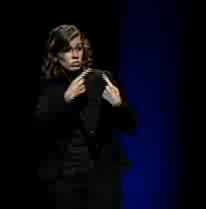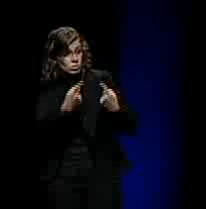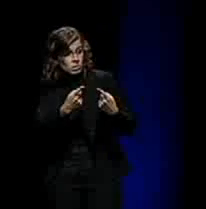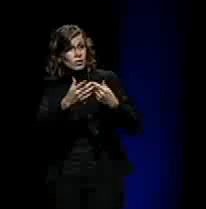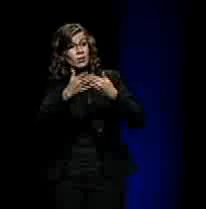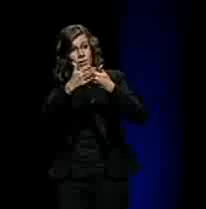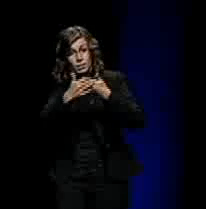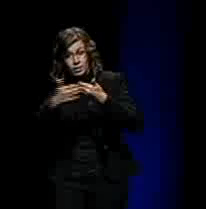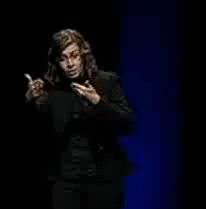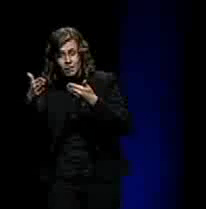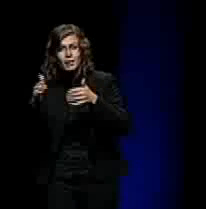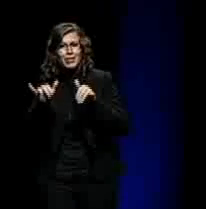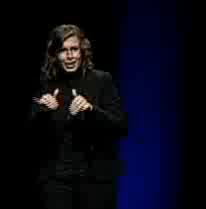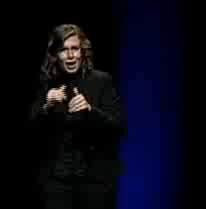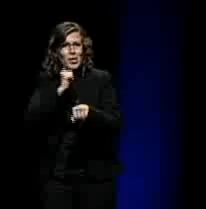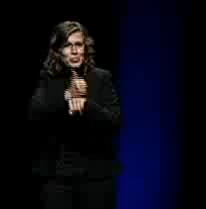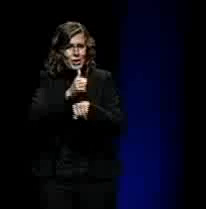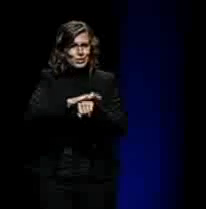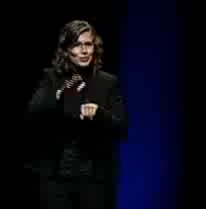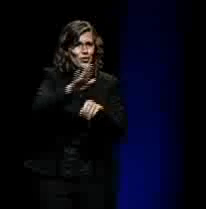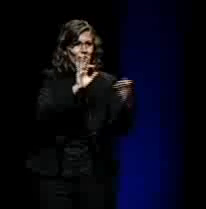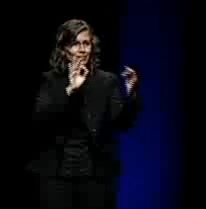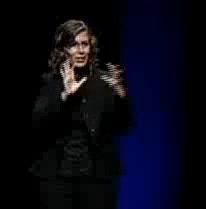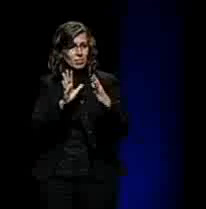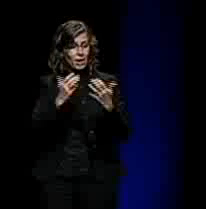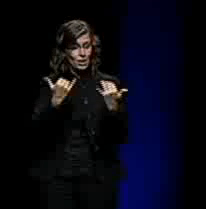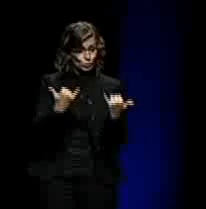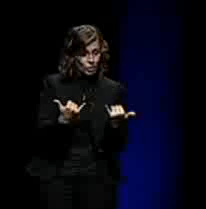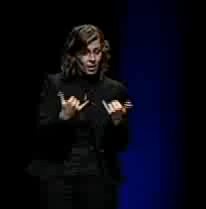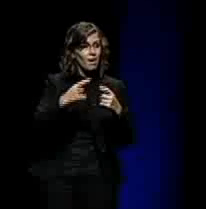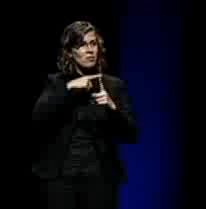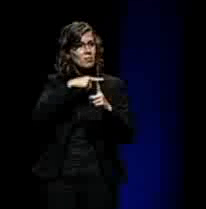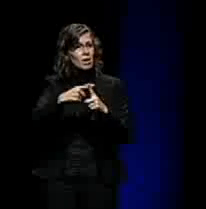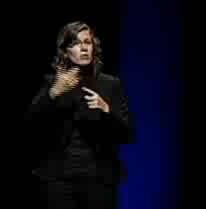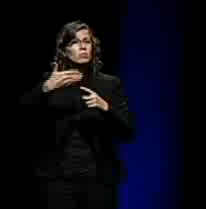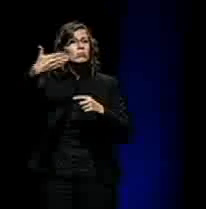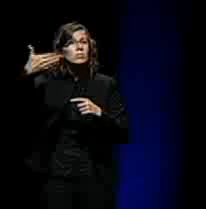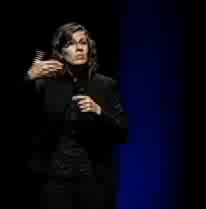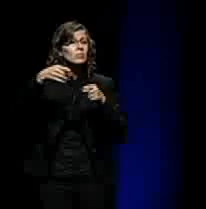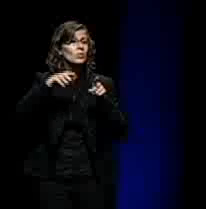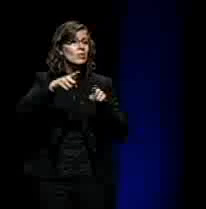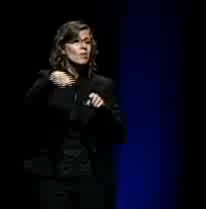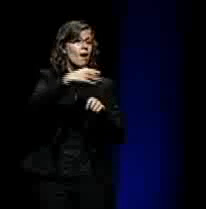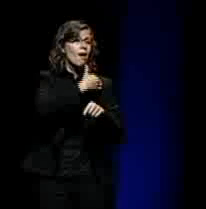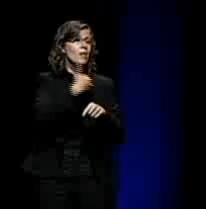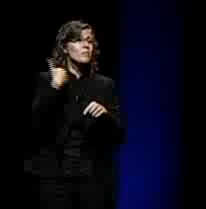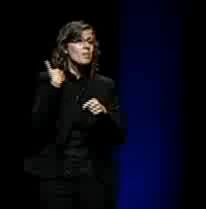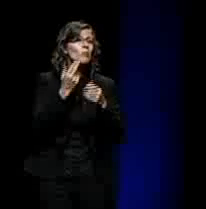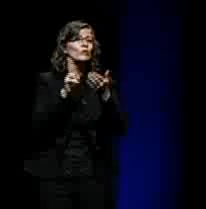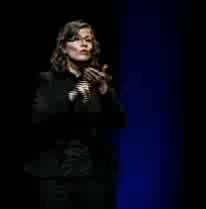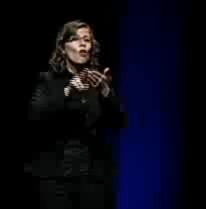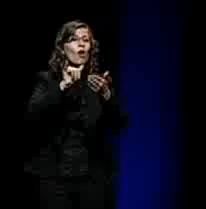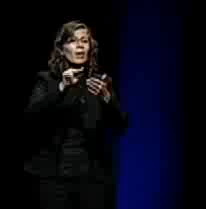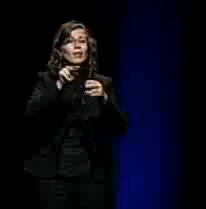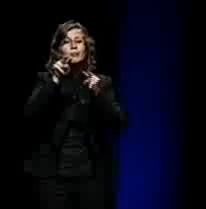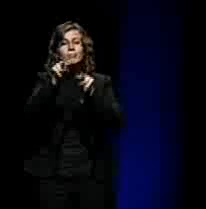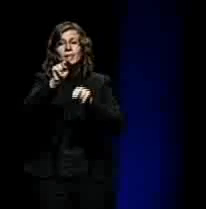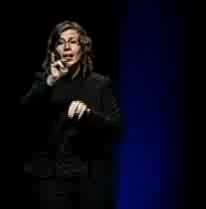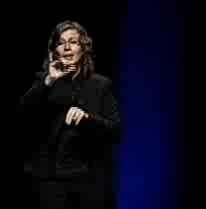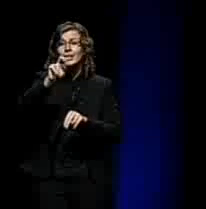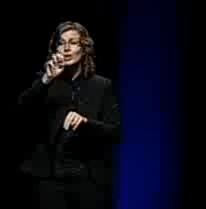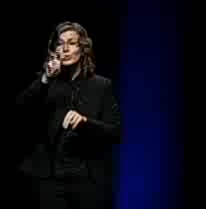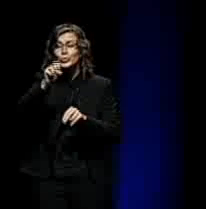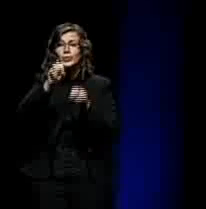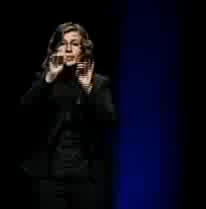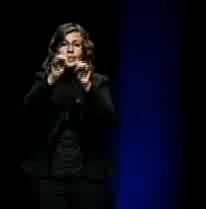on the feedback that we got from you today and ongoing as members log in to NIC News on the RID website. So thank you.